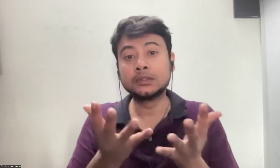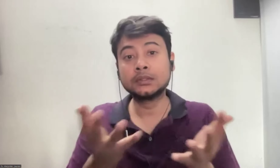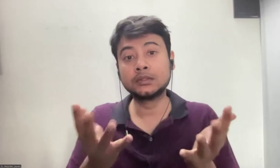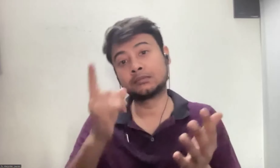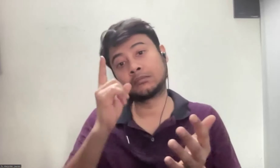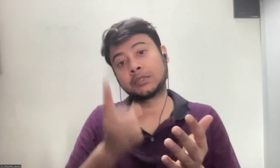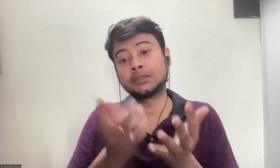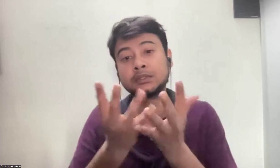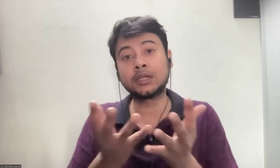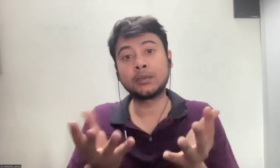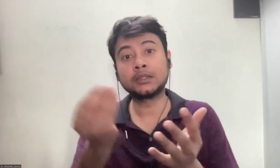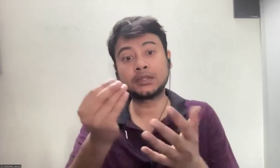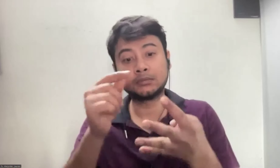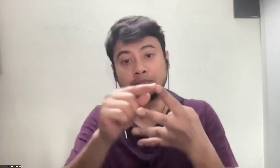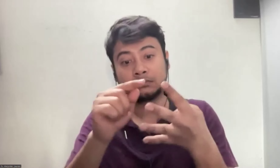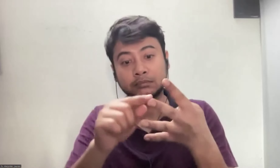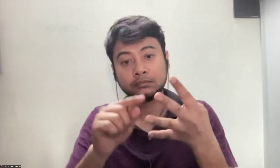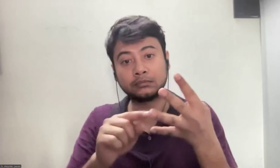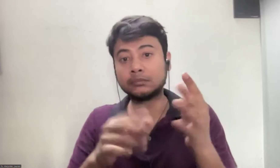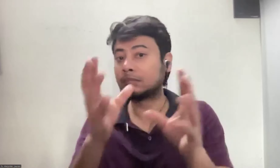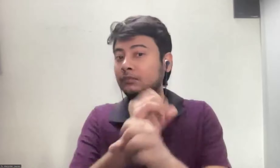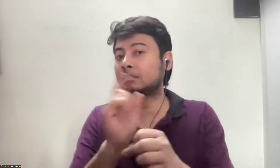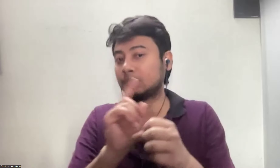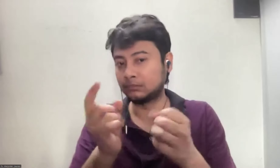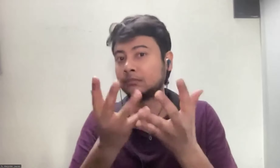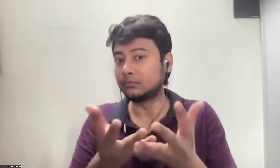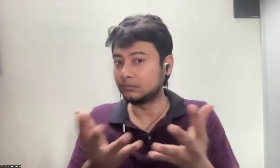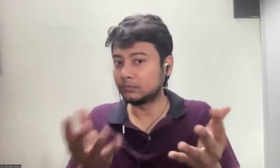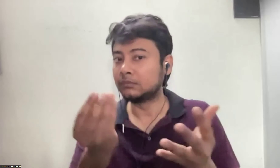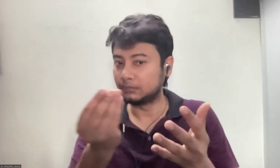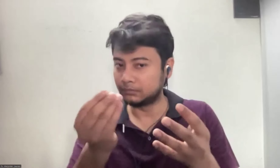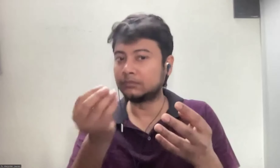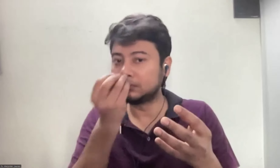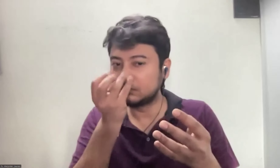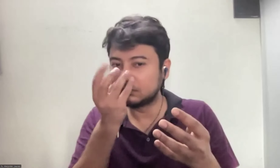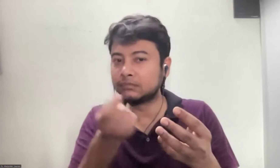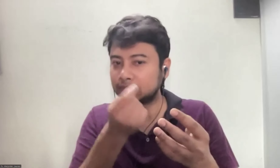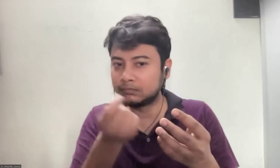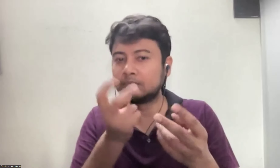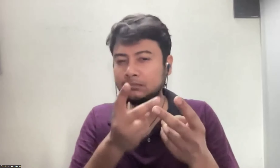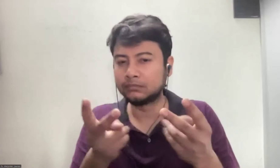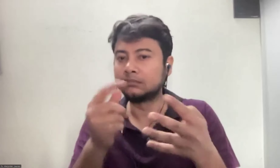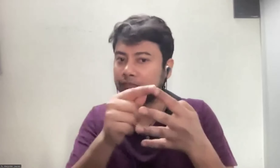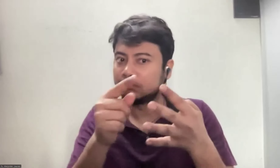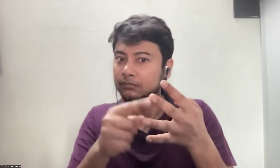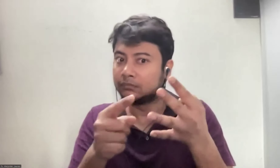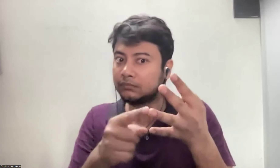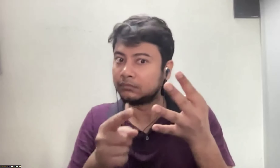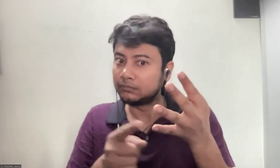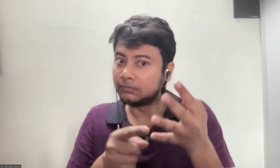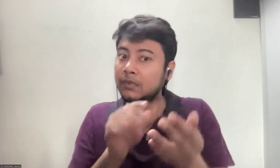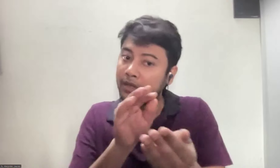So I will share two, three slides with you so that understanding those things become easy.